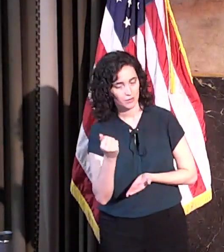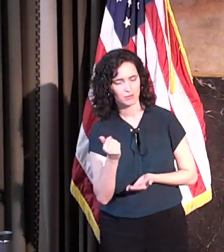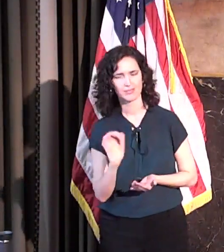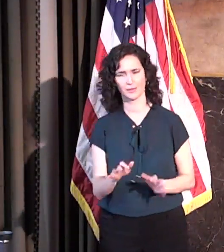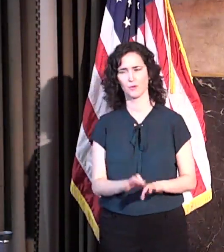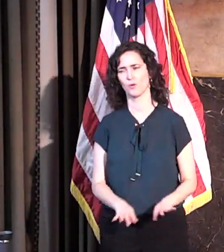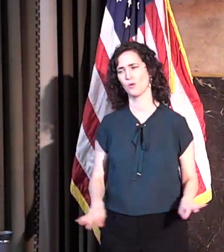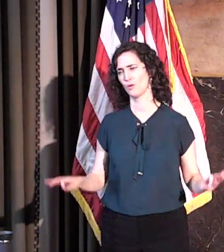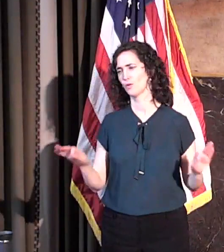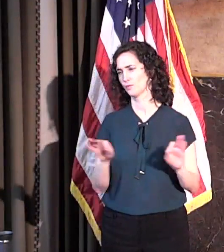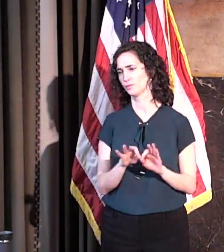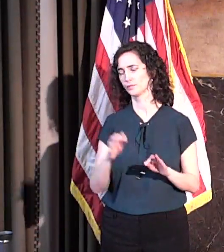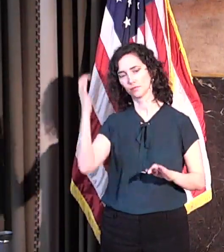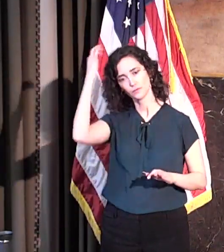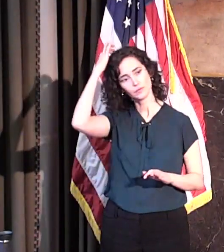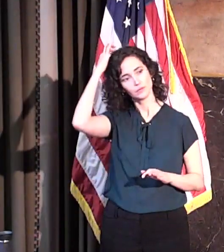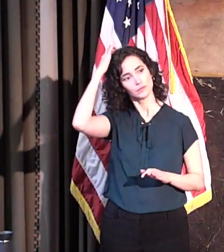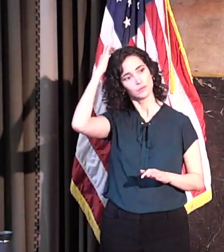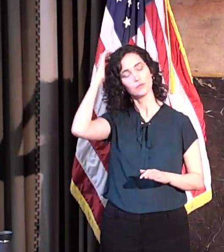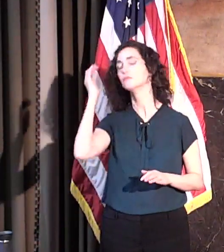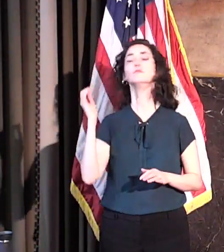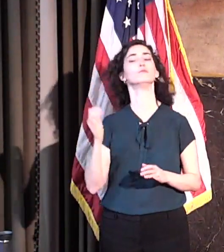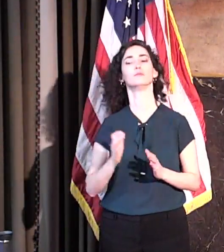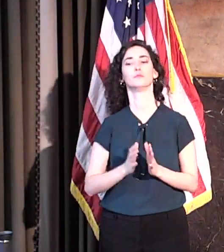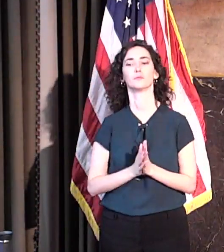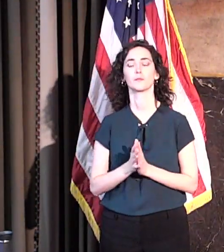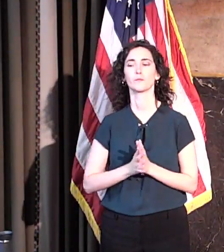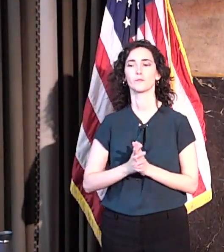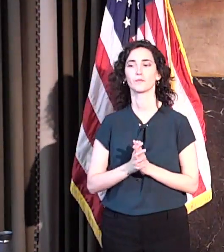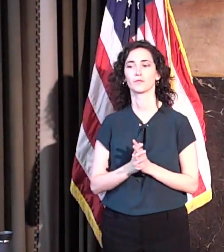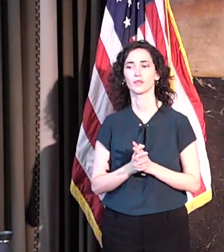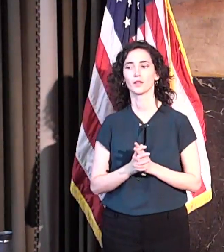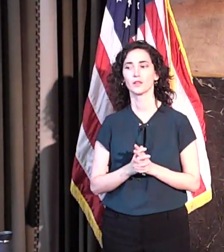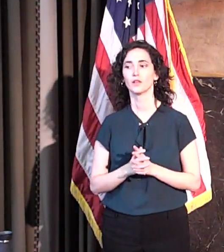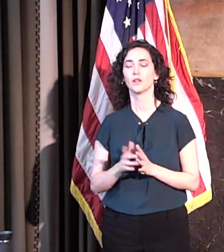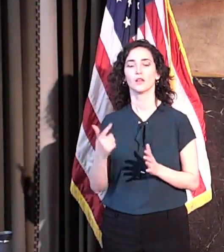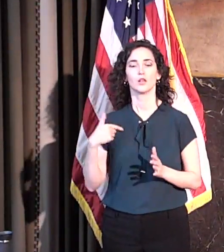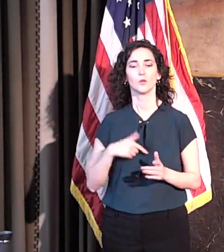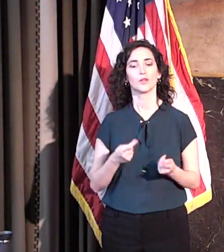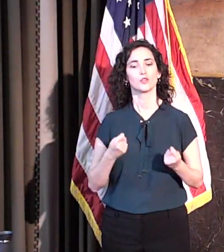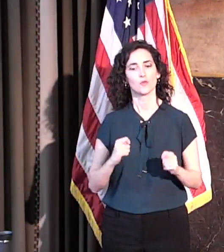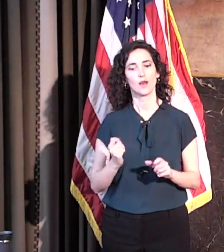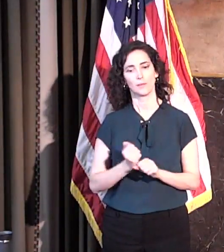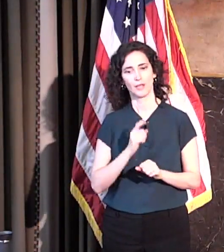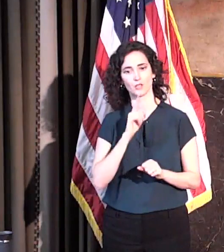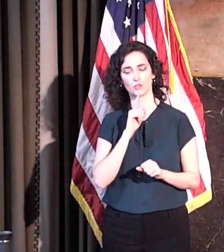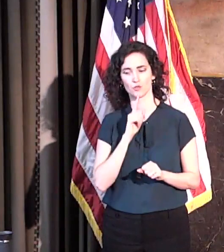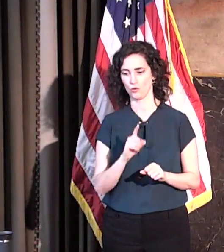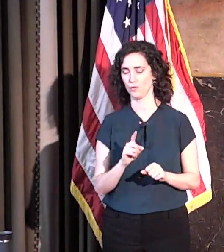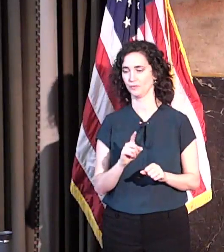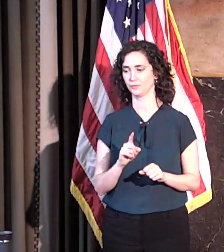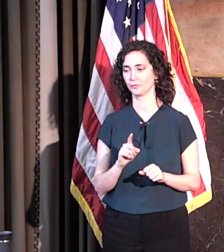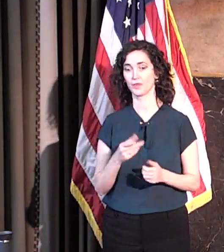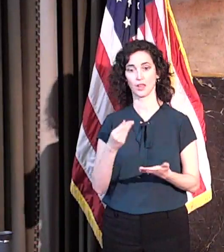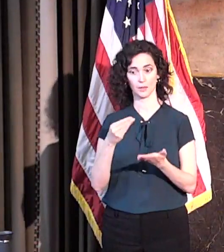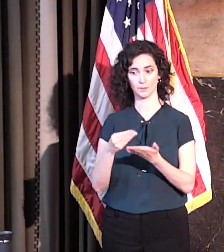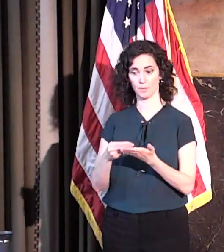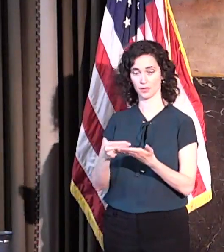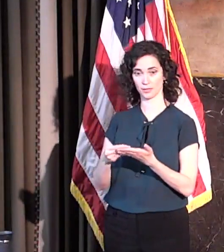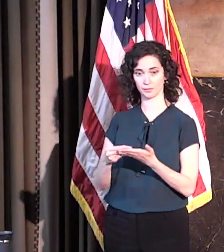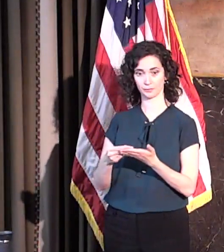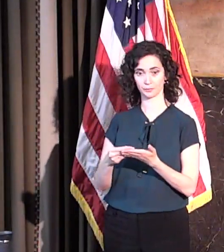important. Trying to make sure that we appropriately spend the funds that we're going to